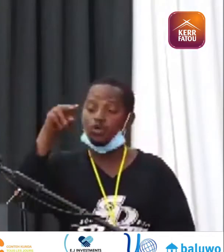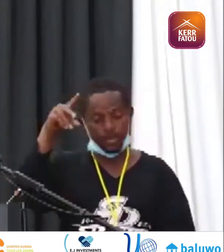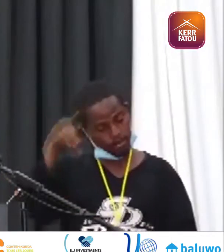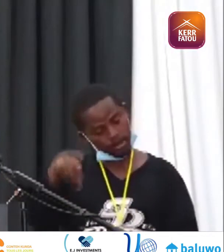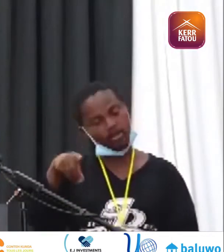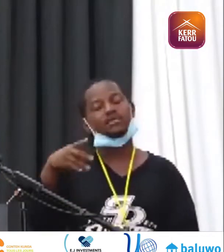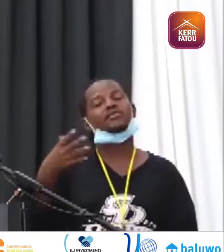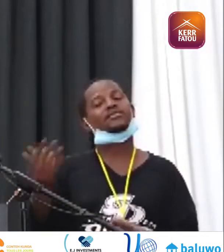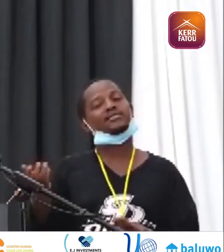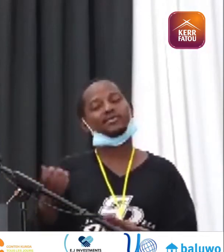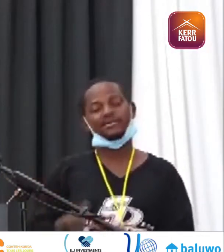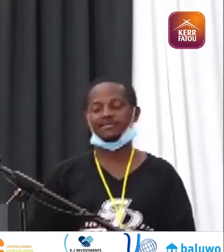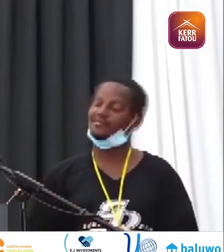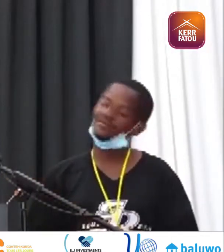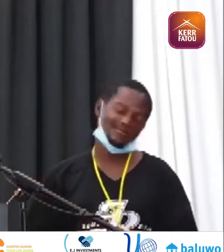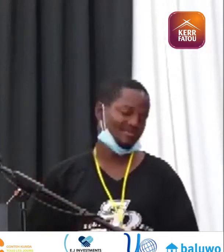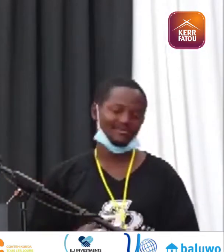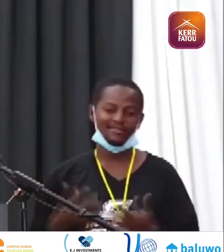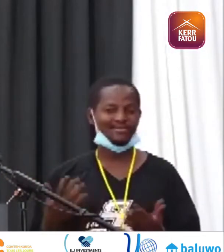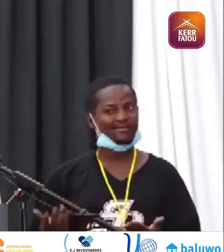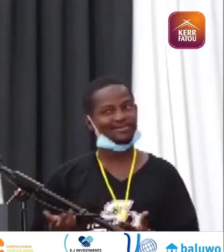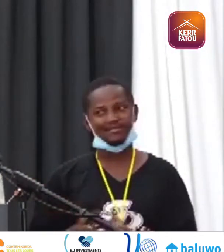this?